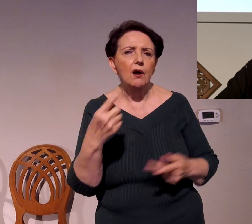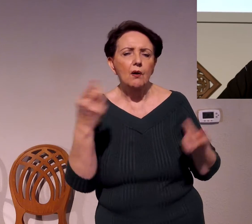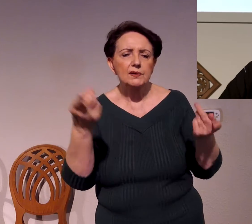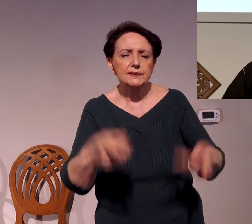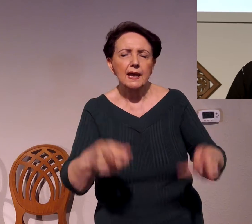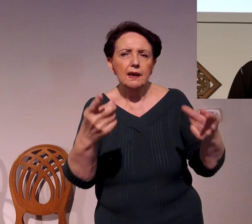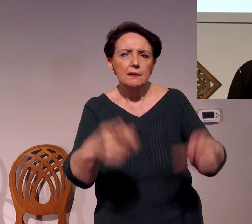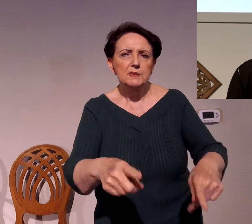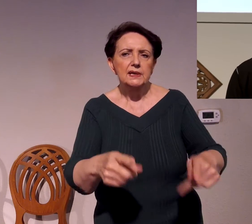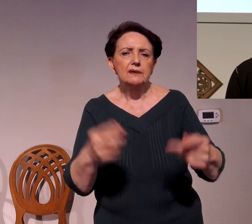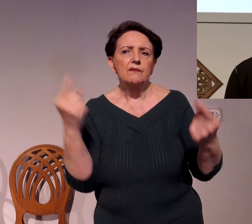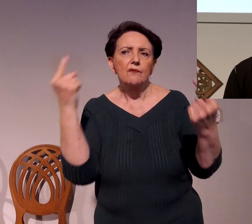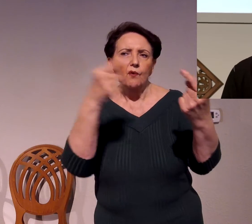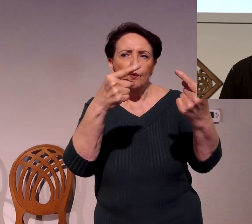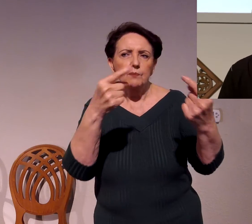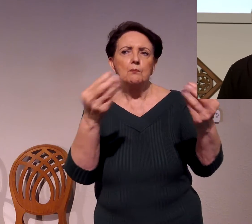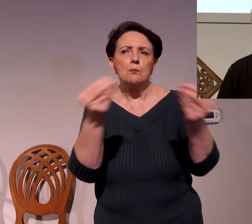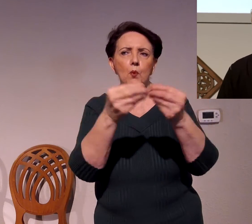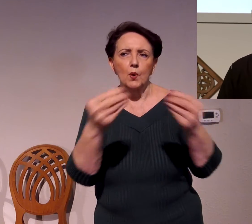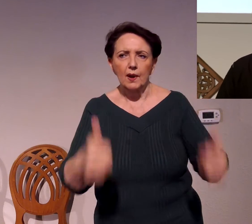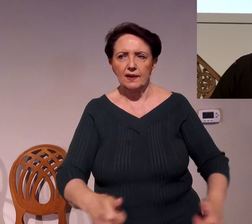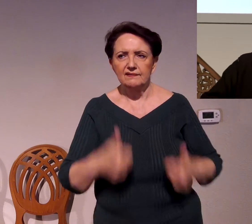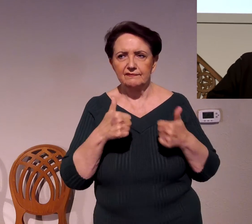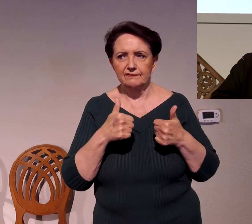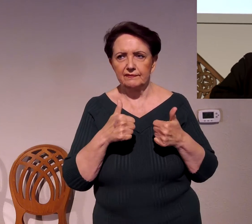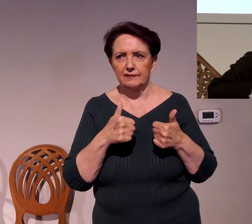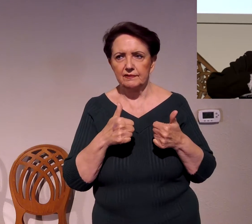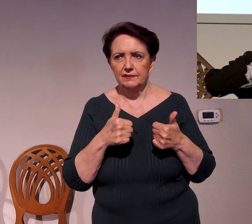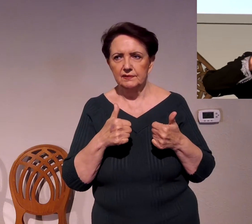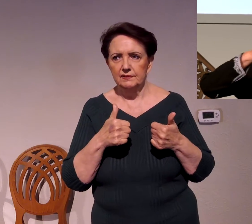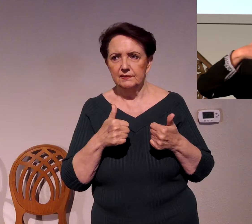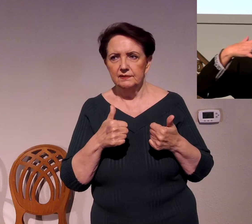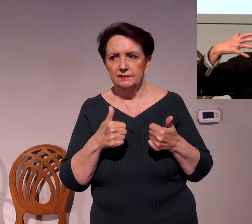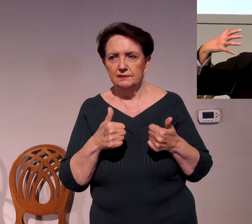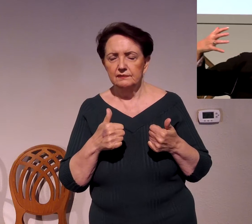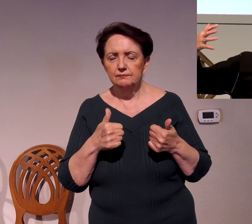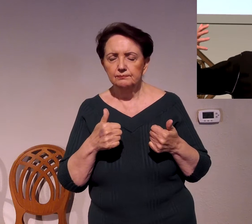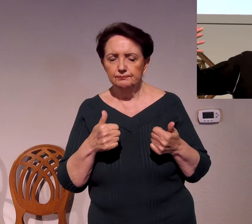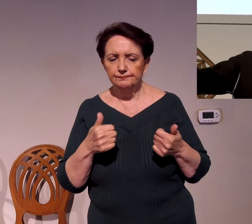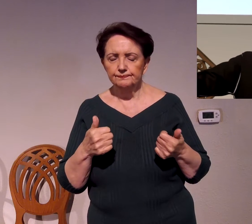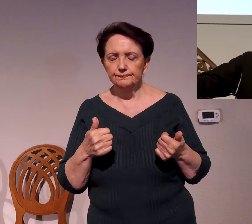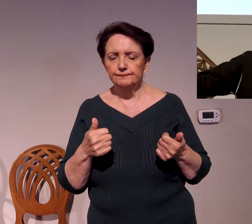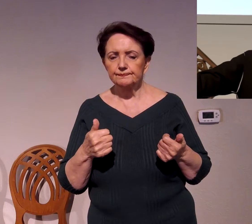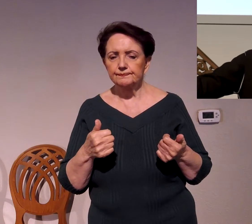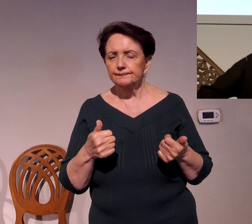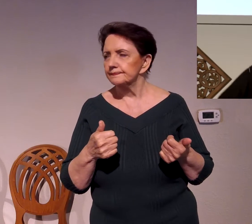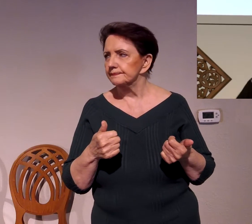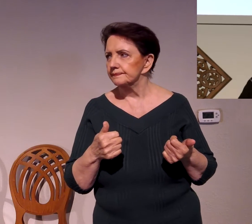unfolding toward life. It's always unfolding towards this